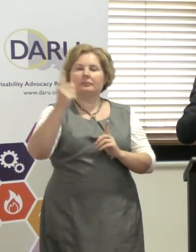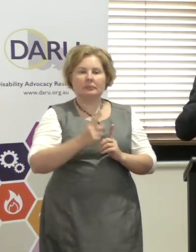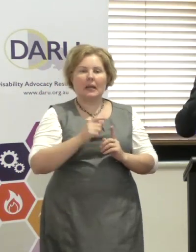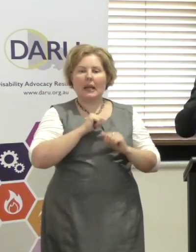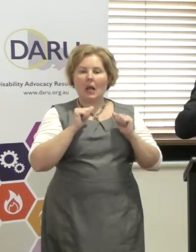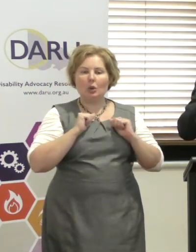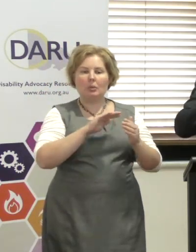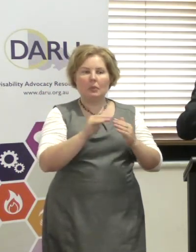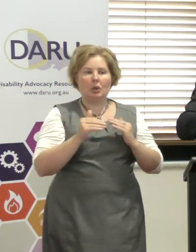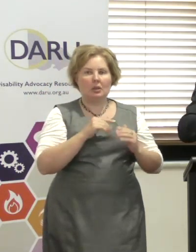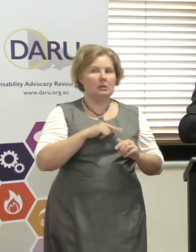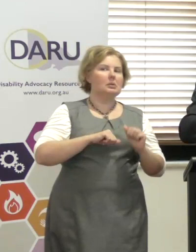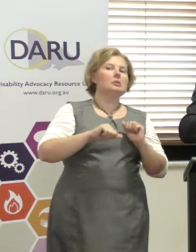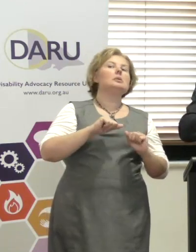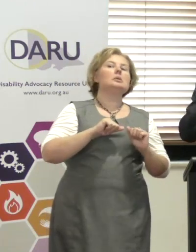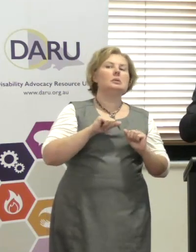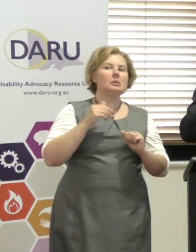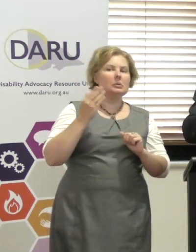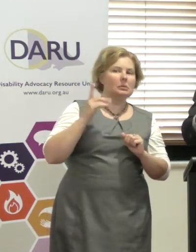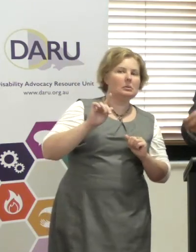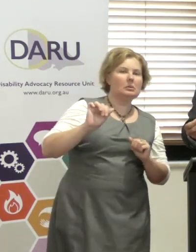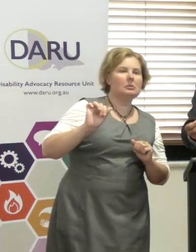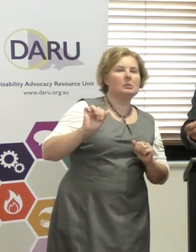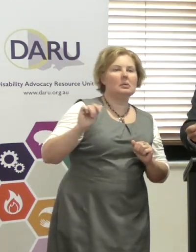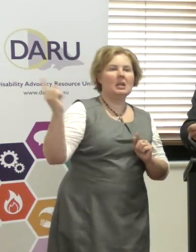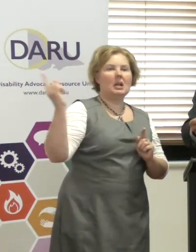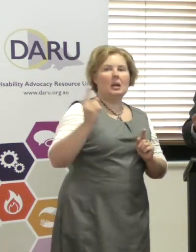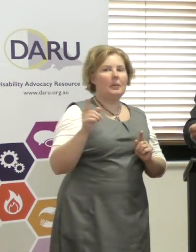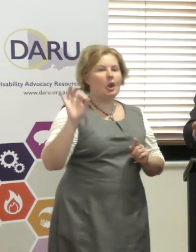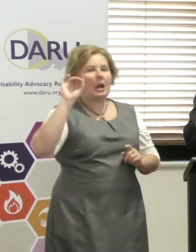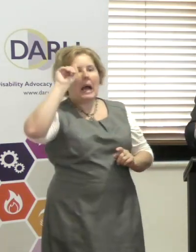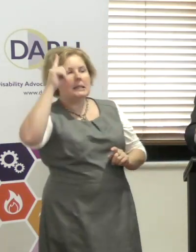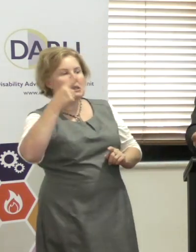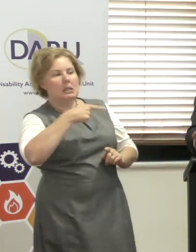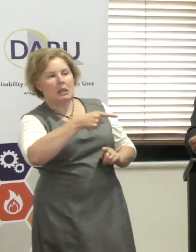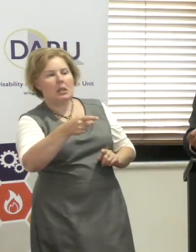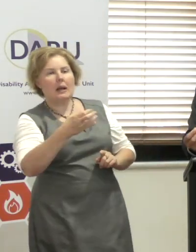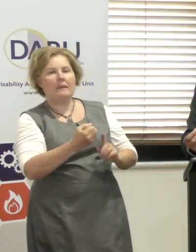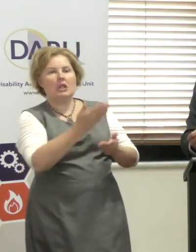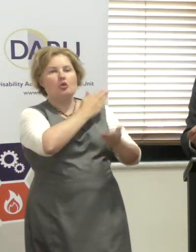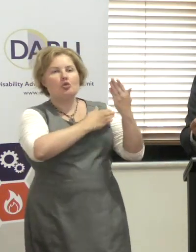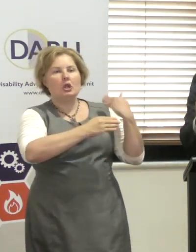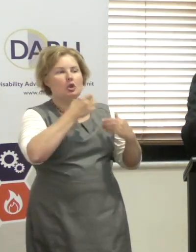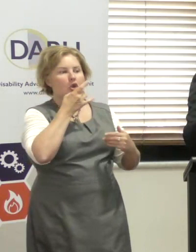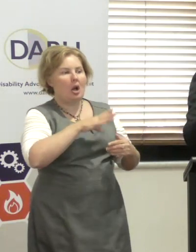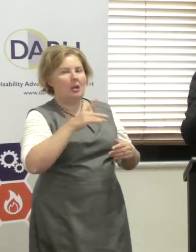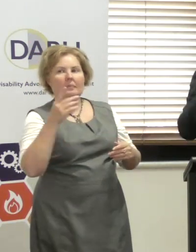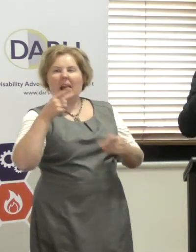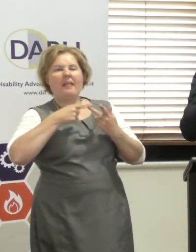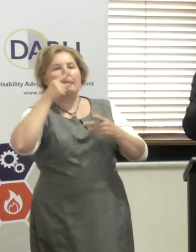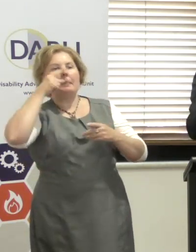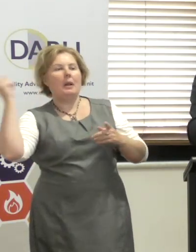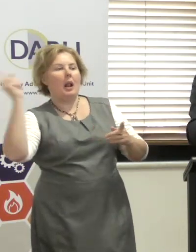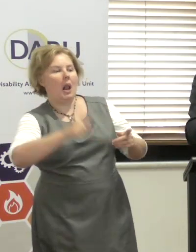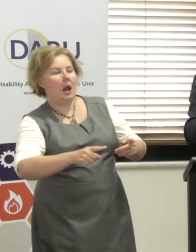communities and don't understand how traumatic it might be to have a child taken away from you. So